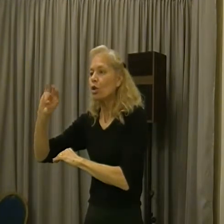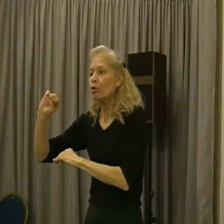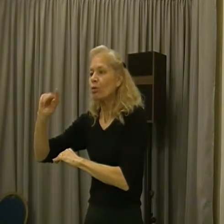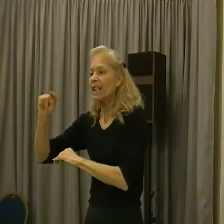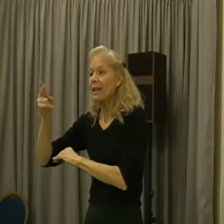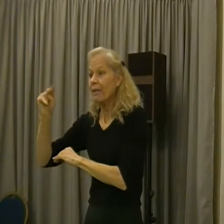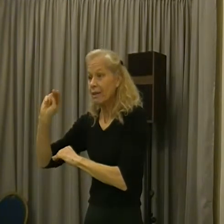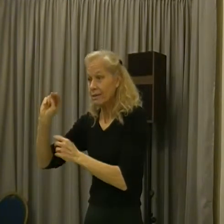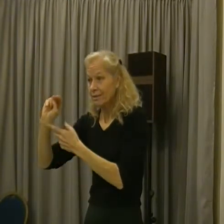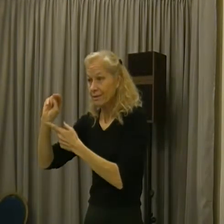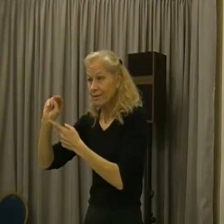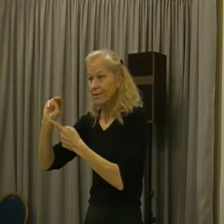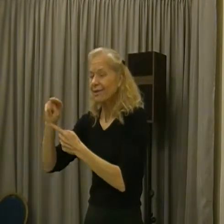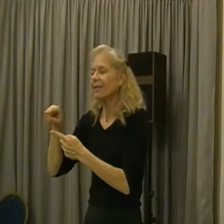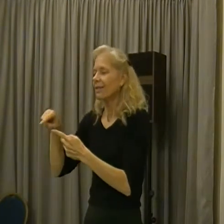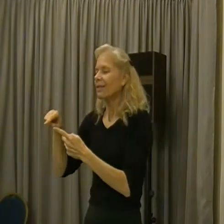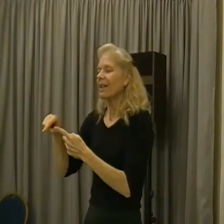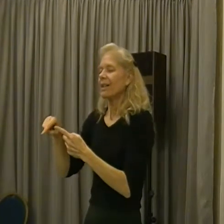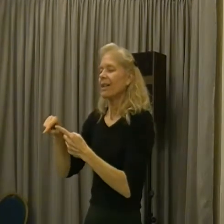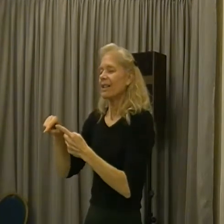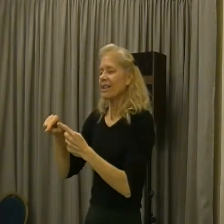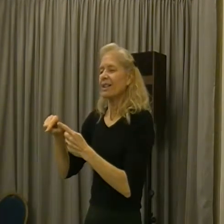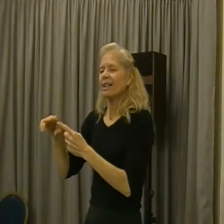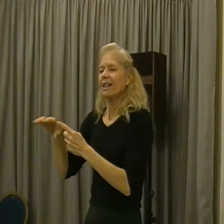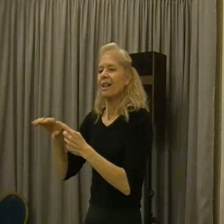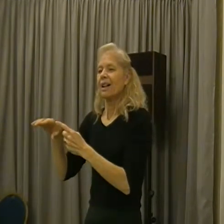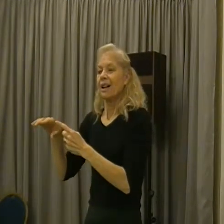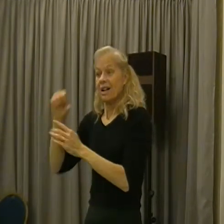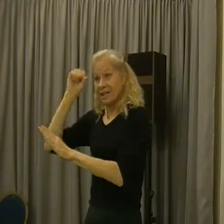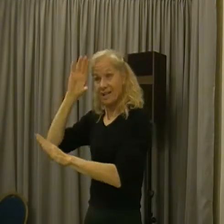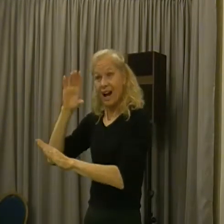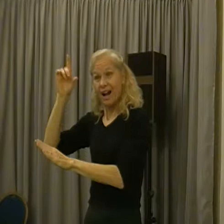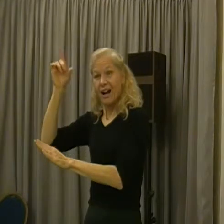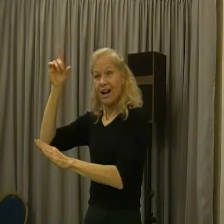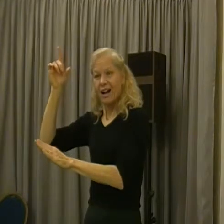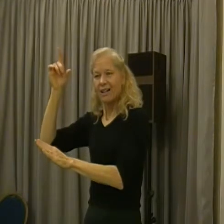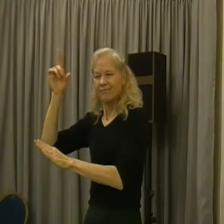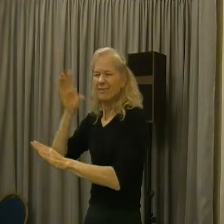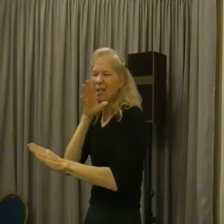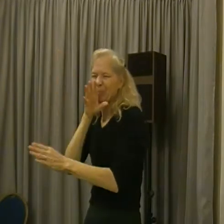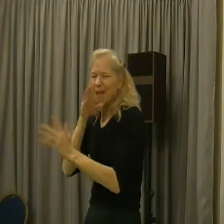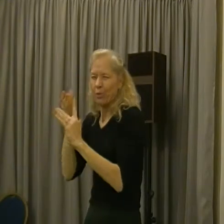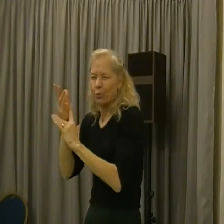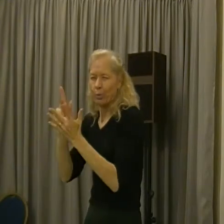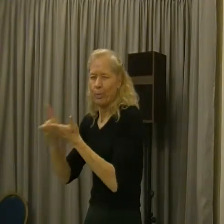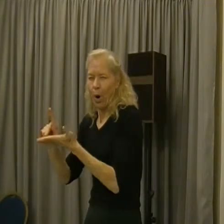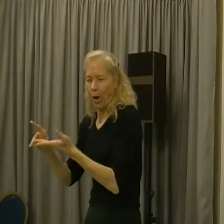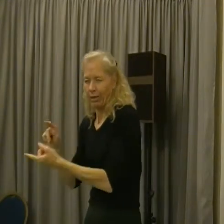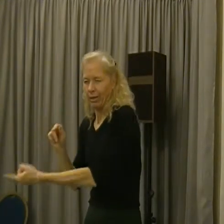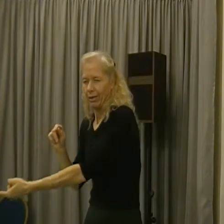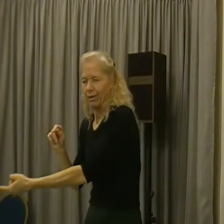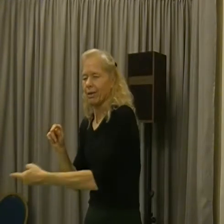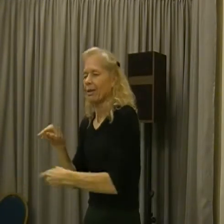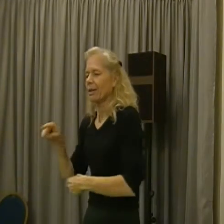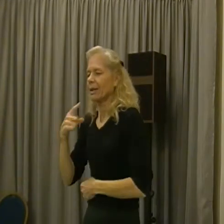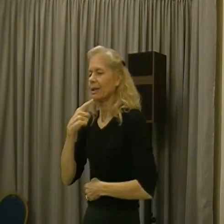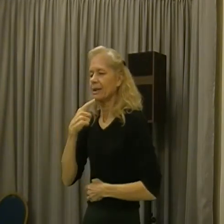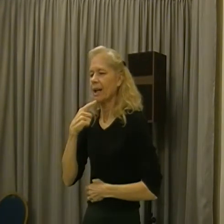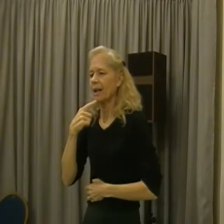them and walk in them, and I will be their God, and they shall be my people." Amen.